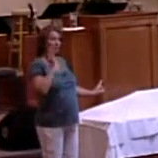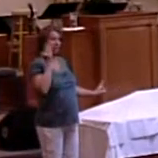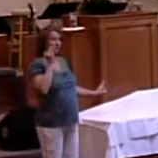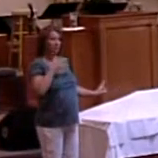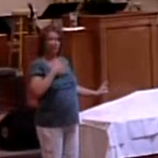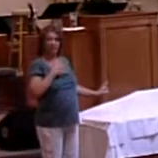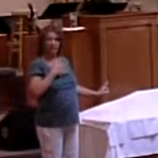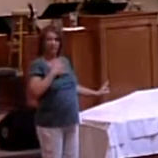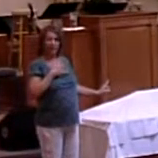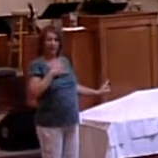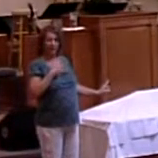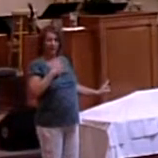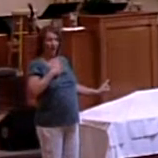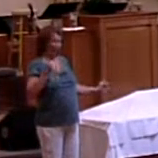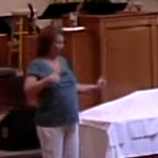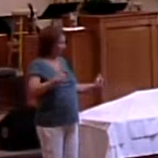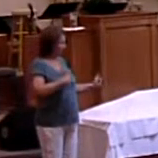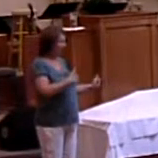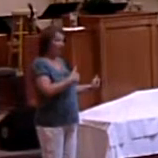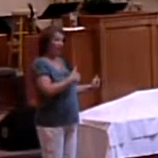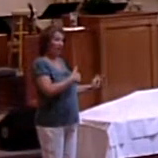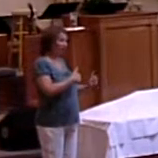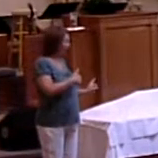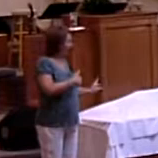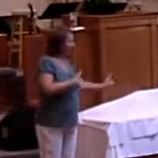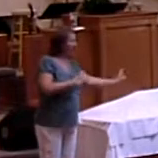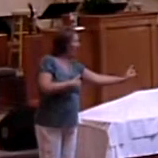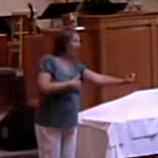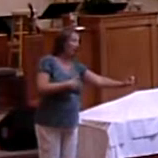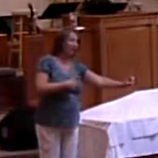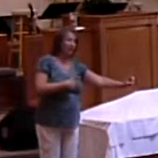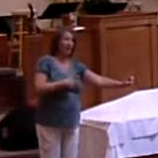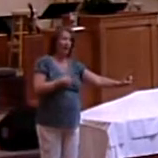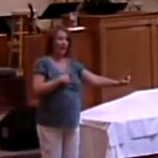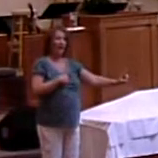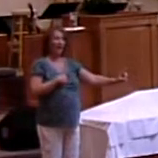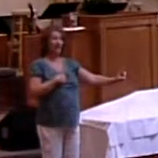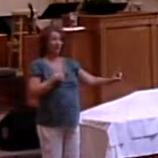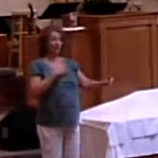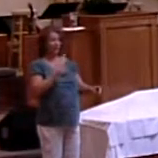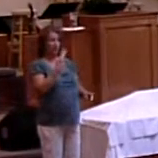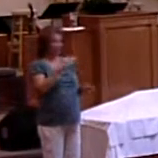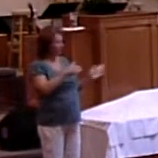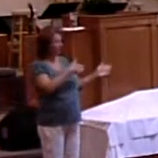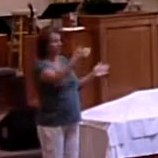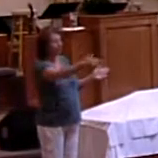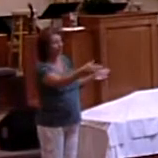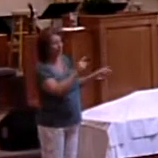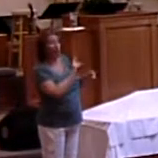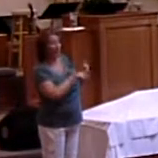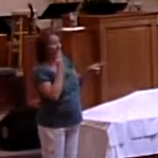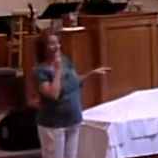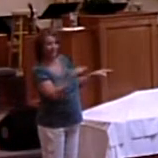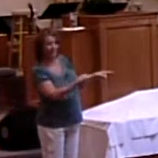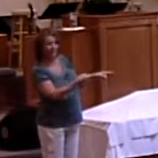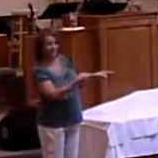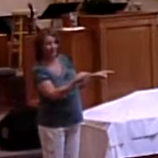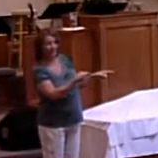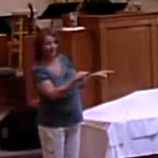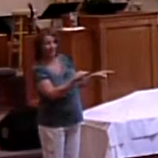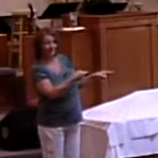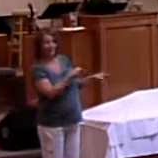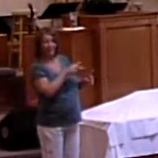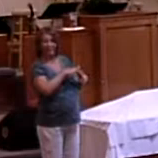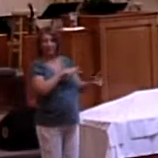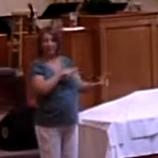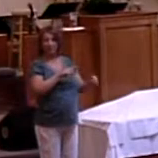you go chasing them, they will wander around the same next corner, and you will be within two aisles of each other, but still you can't see each other.